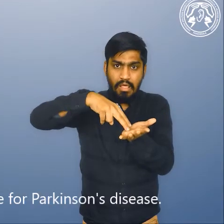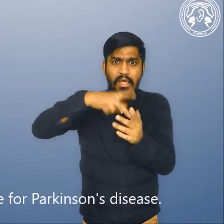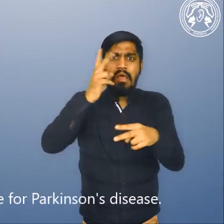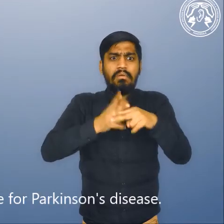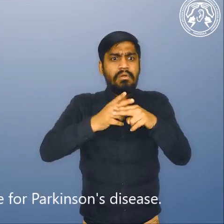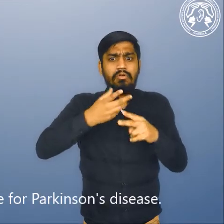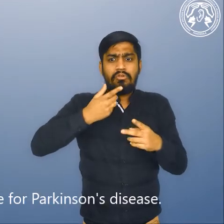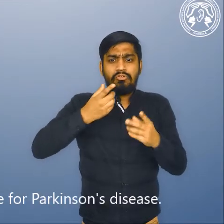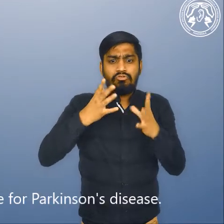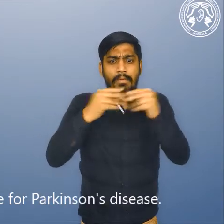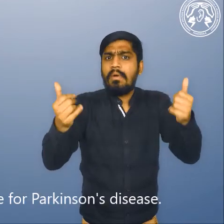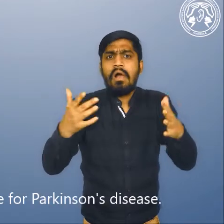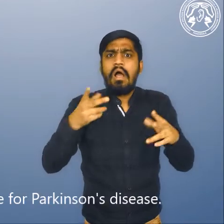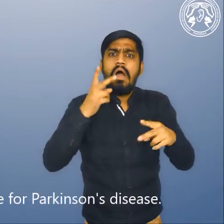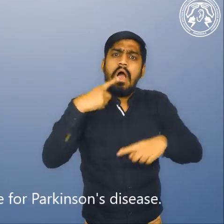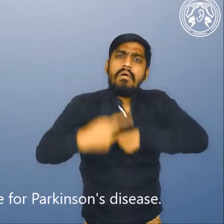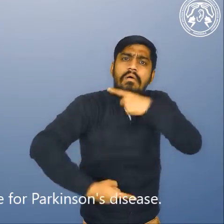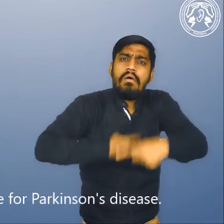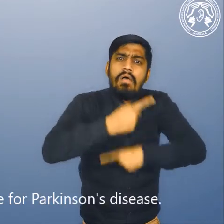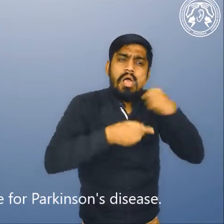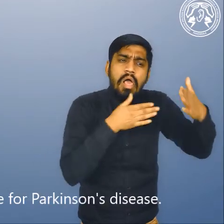no cure for Parkinson's disease.